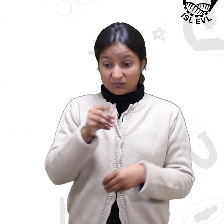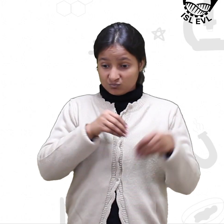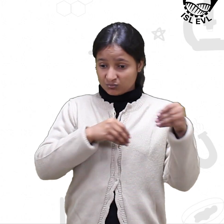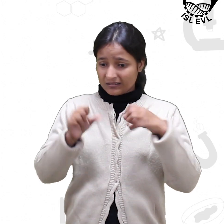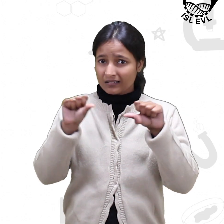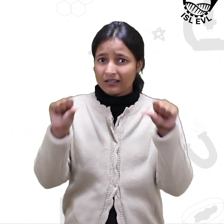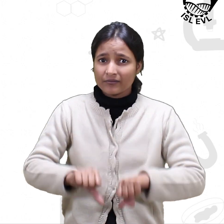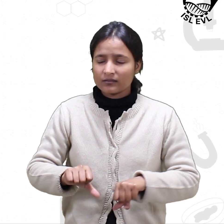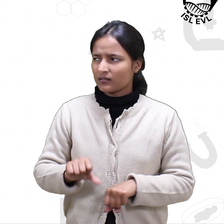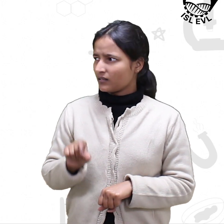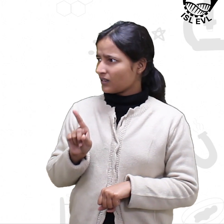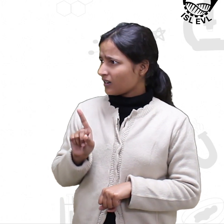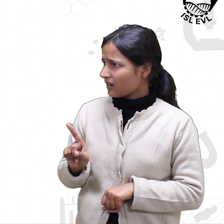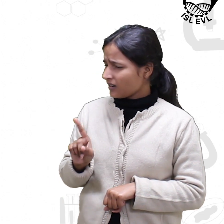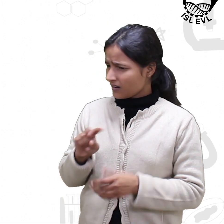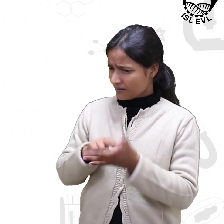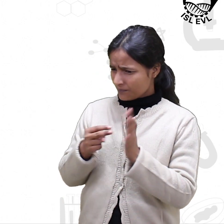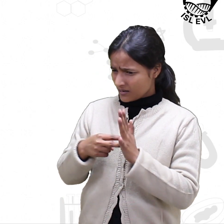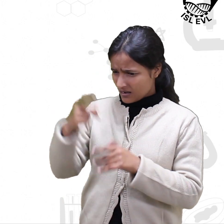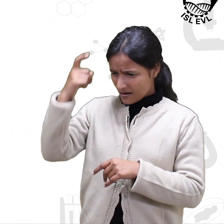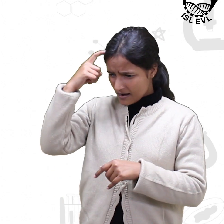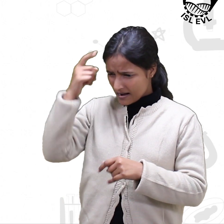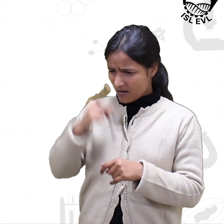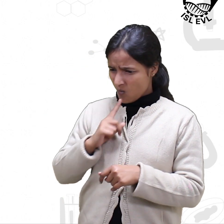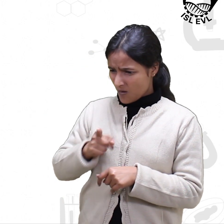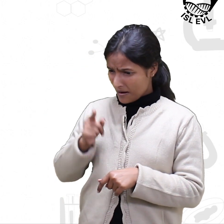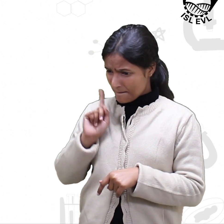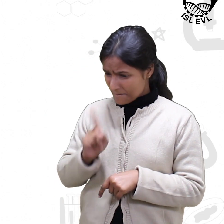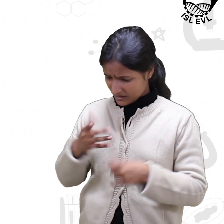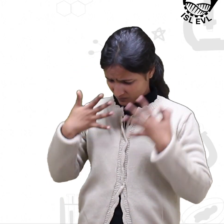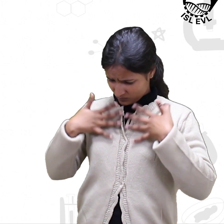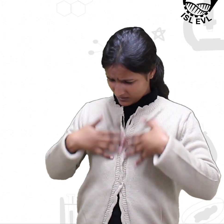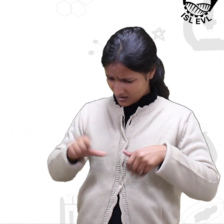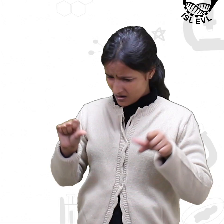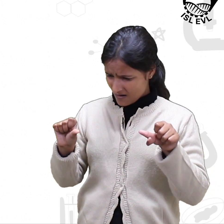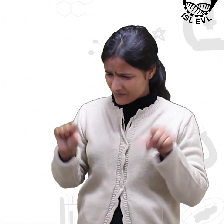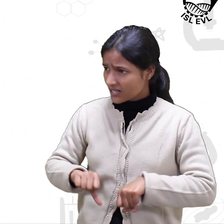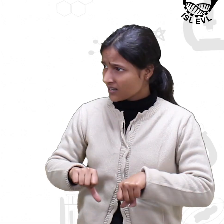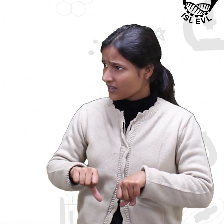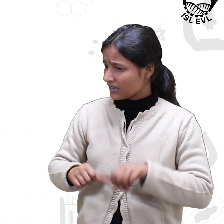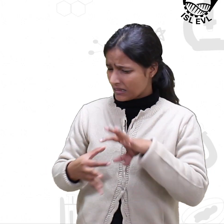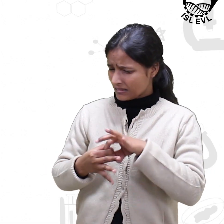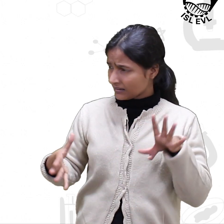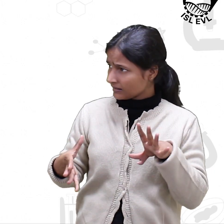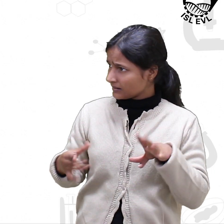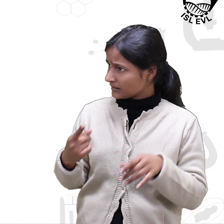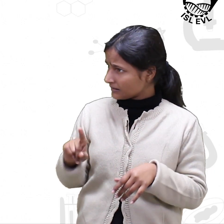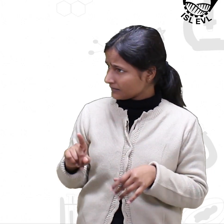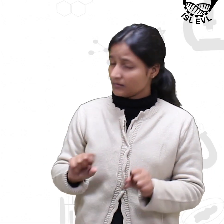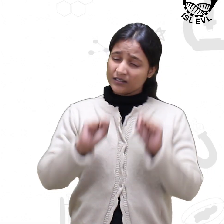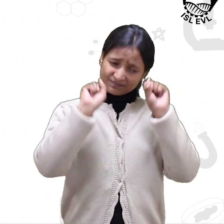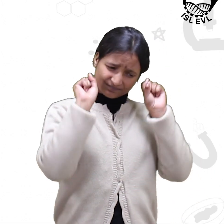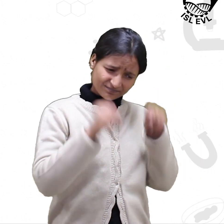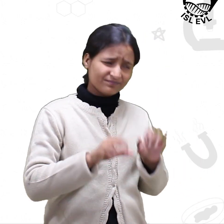it, and in my brain, I have the will to move it. But when I try to move, it doesn't work. Exactly. That's a great